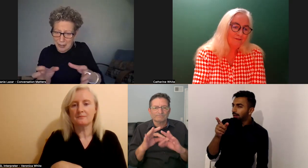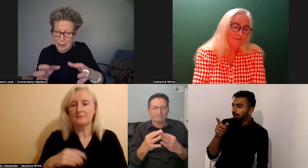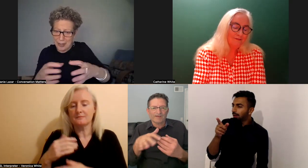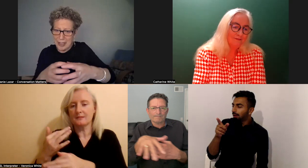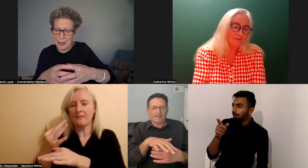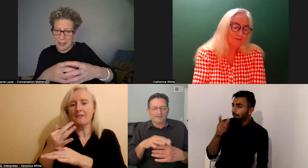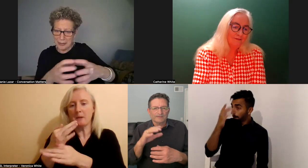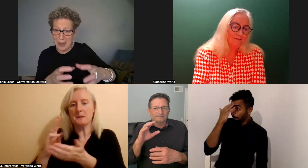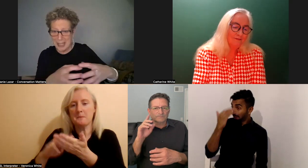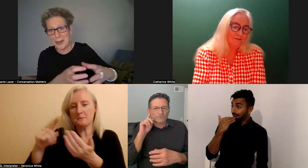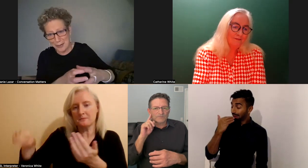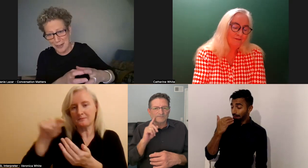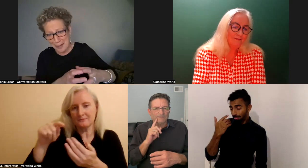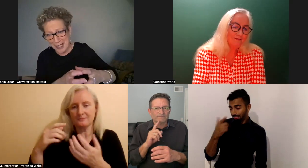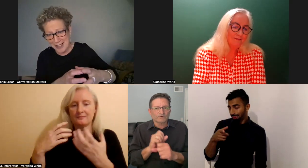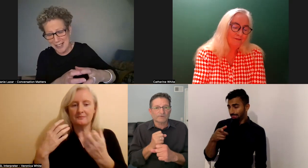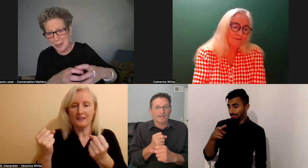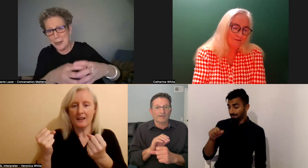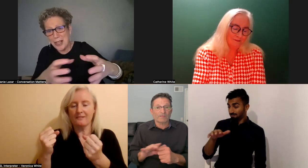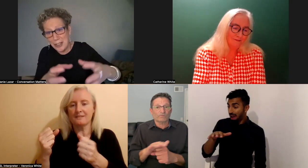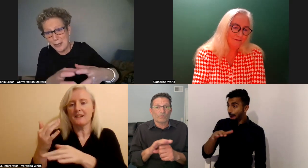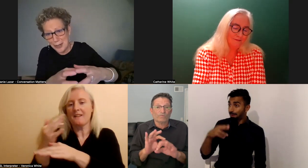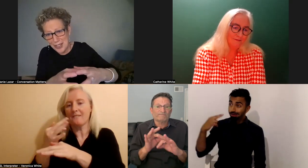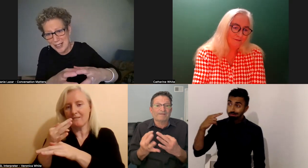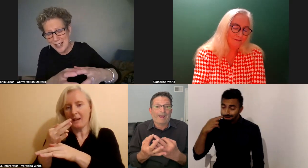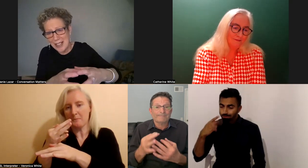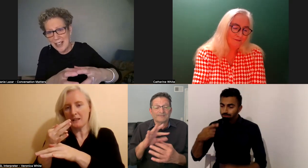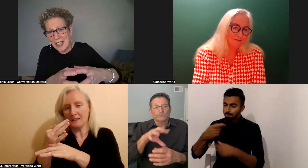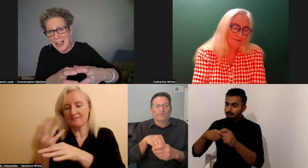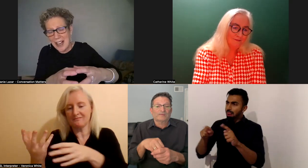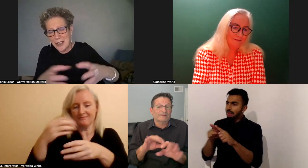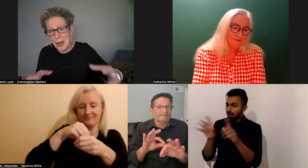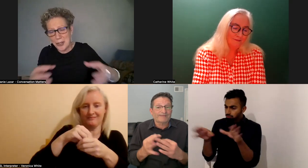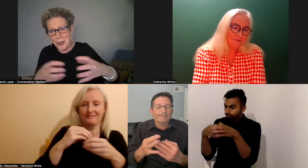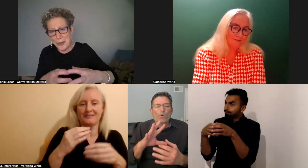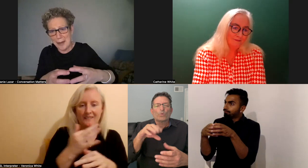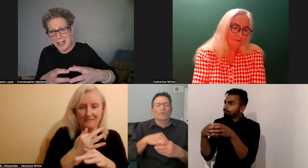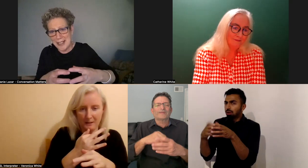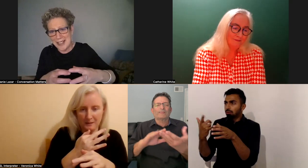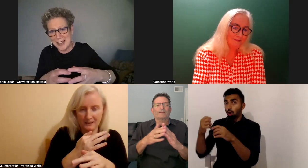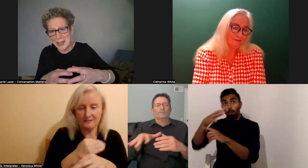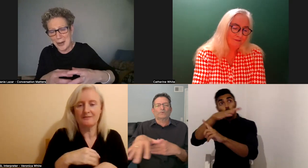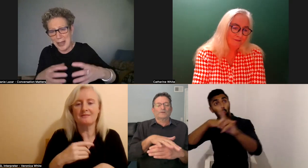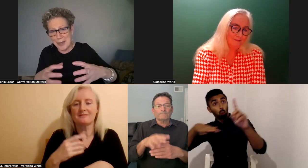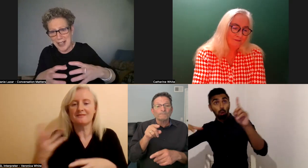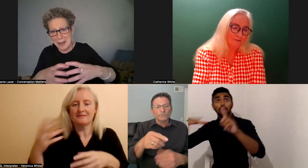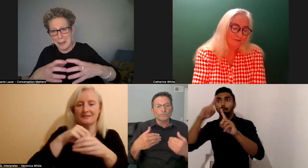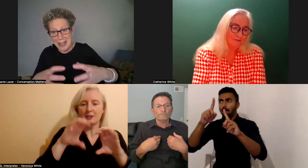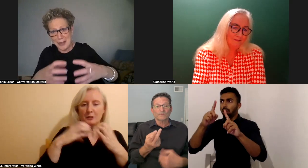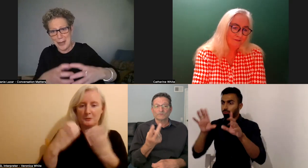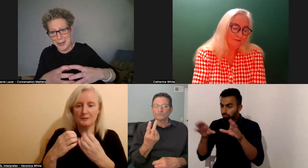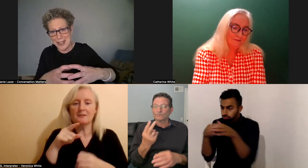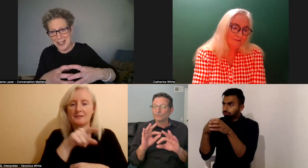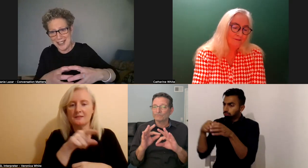their own, if you like, families within families or within communities. And you had two families, so it was like a